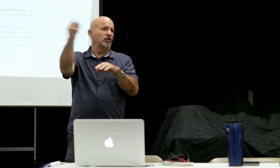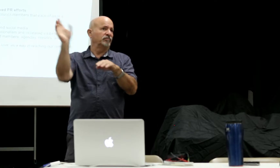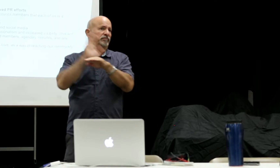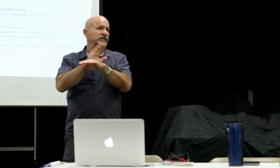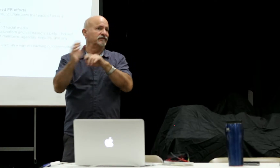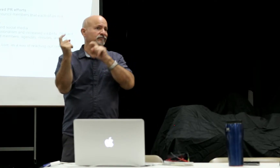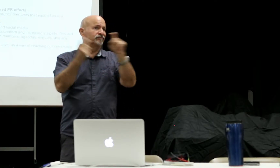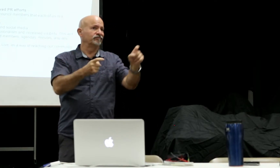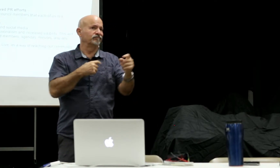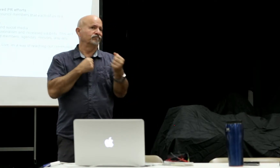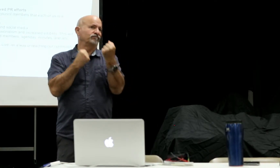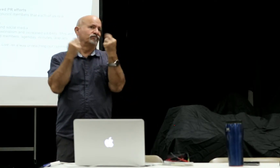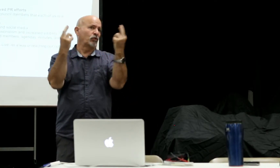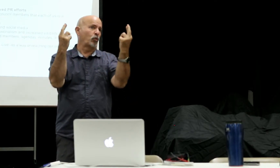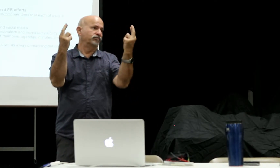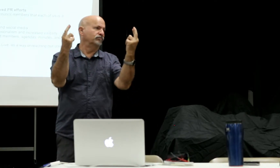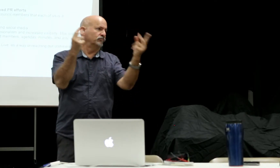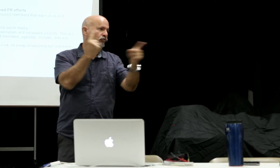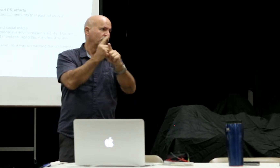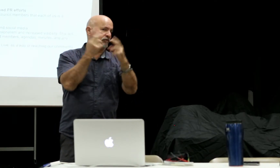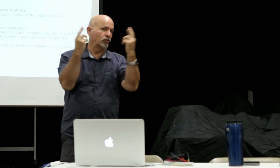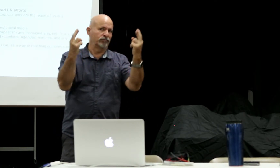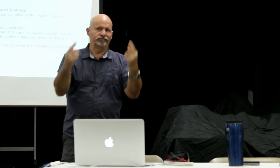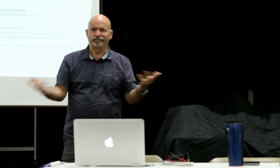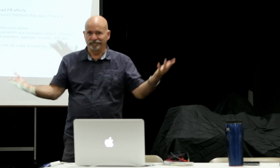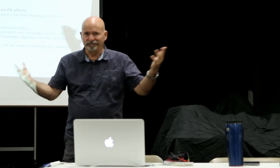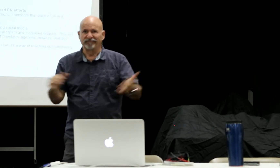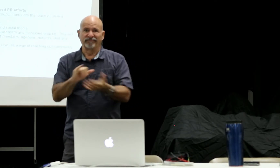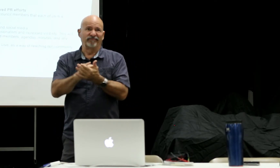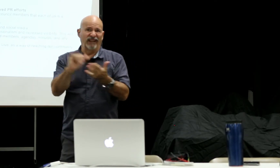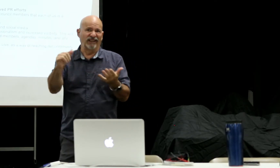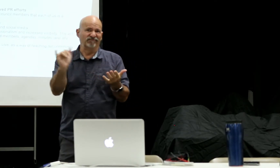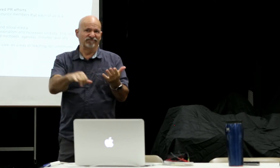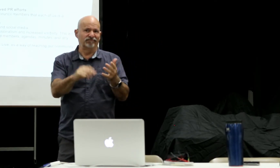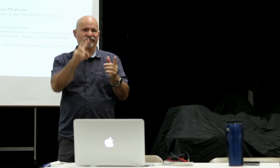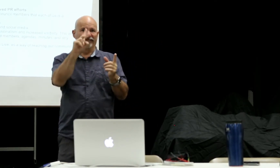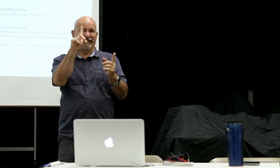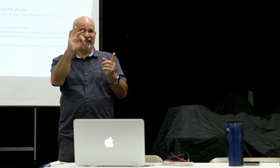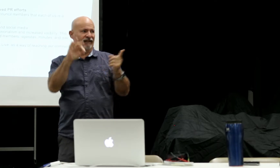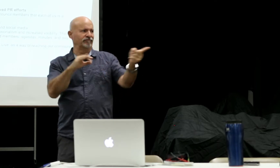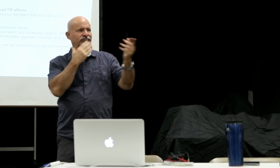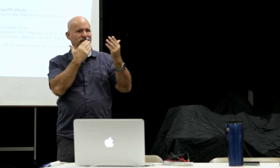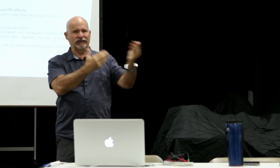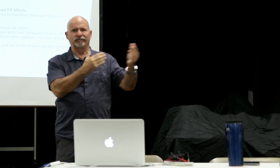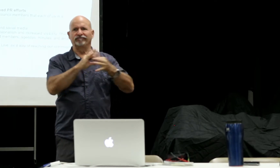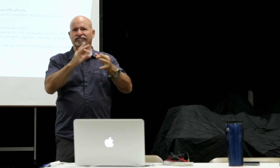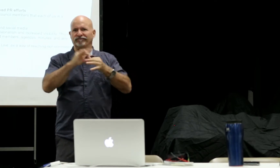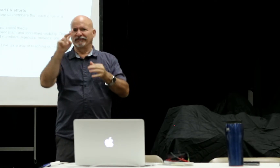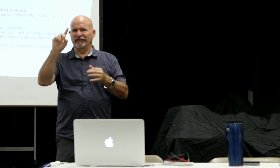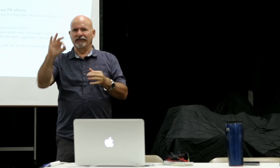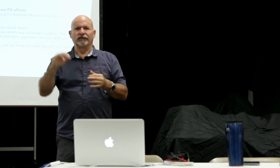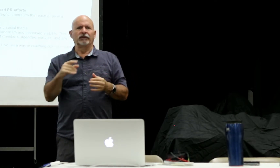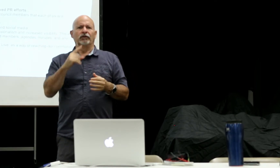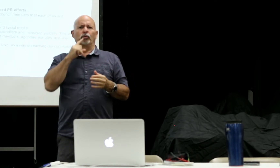more sponsorship, more donations, we can decrease the cost in future years. But thank you so much, Michelle, for talking about